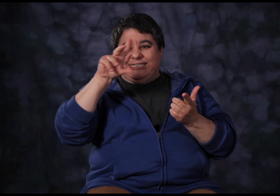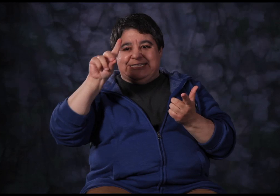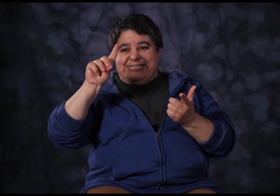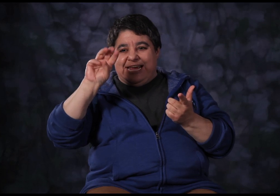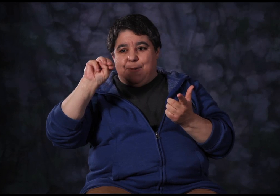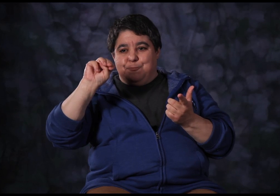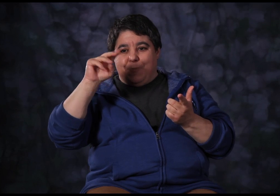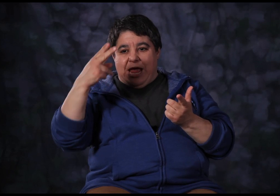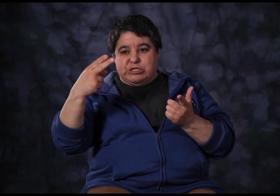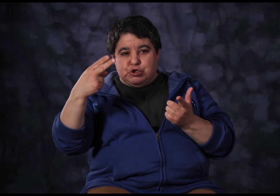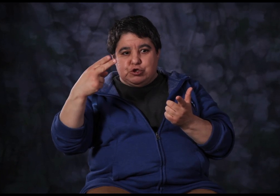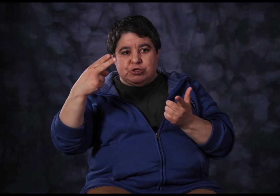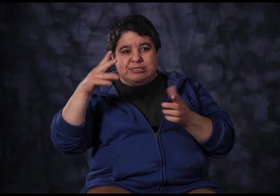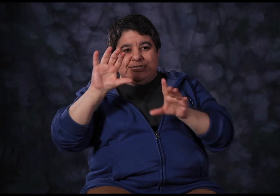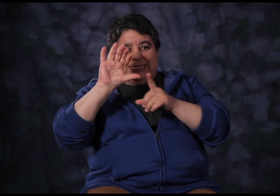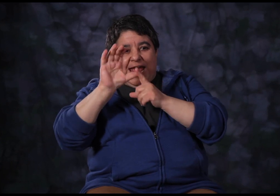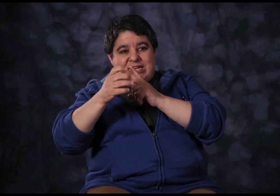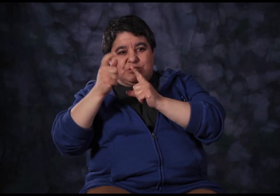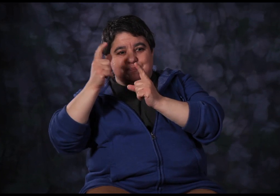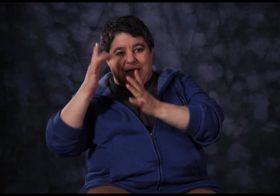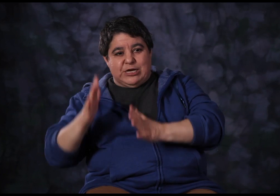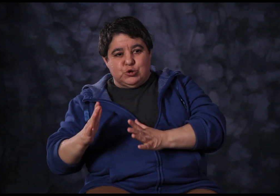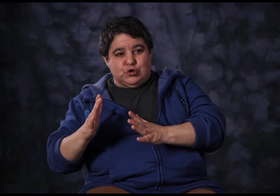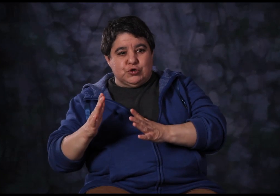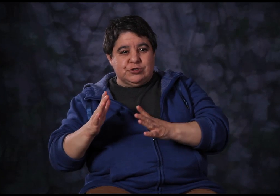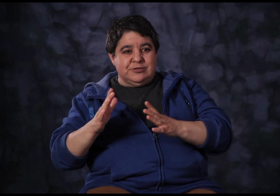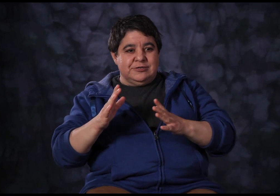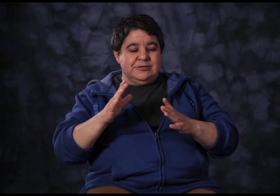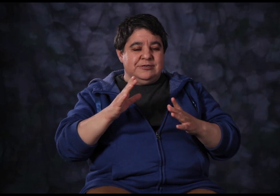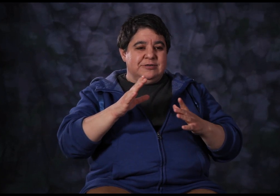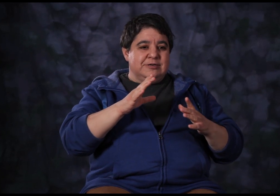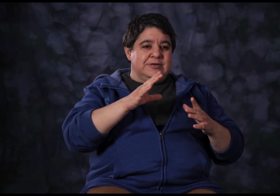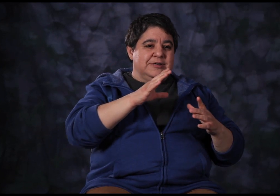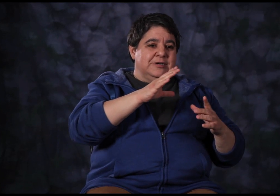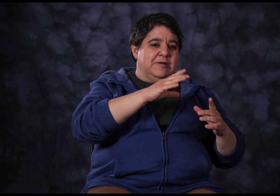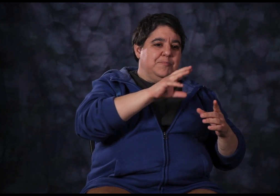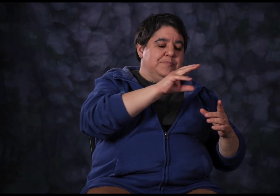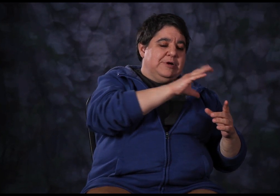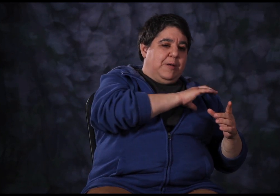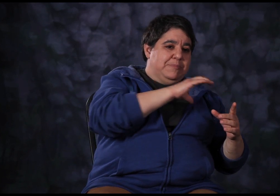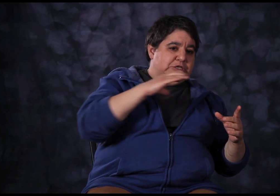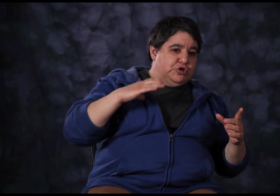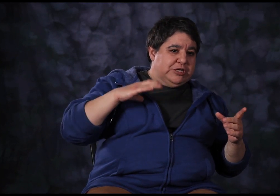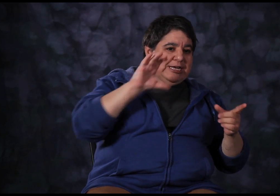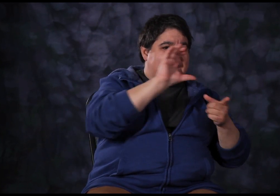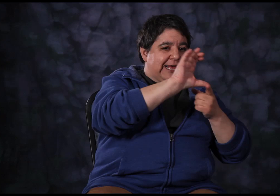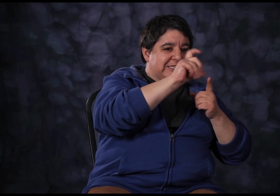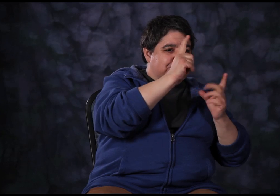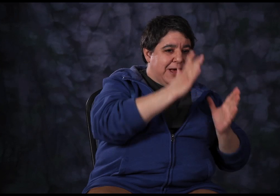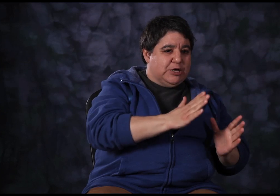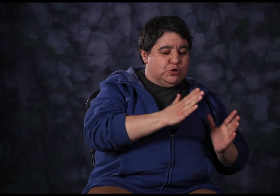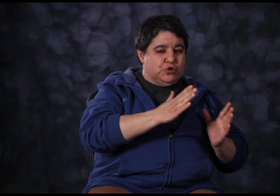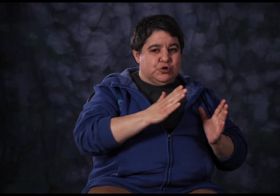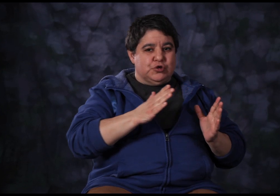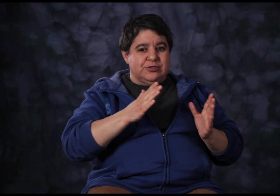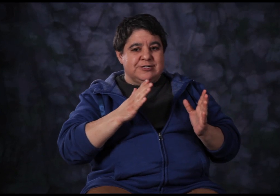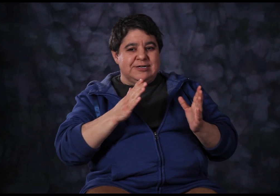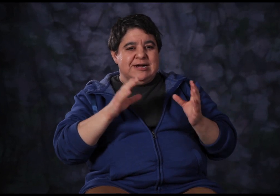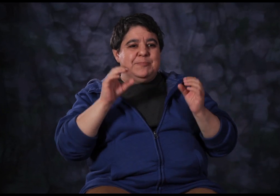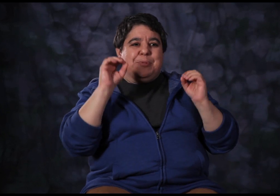DMH case manager, the case manager from the Commission for the Deaf and Hard of Hearing, but those were just 9